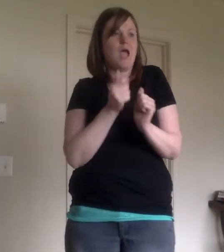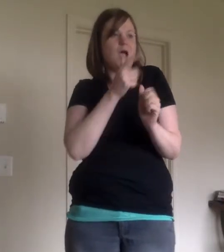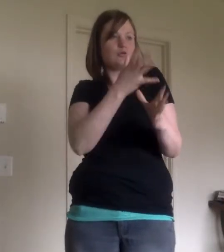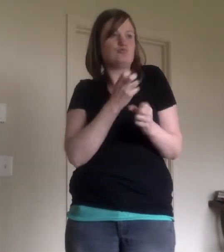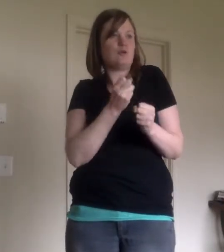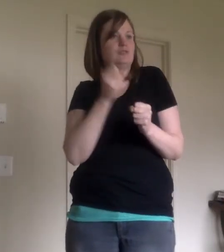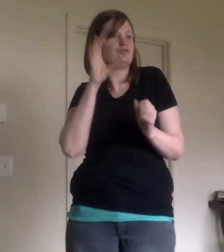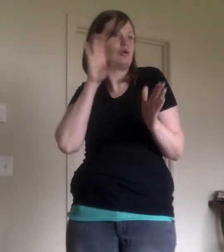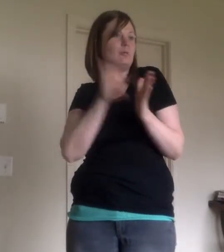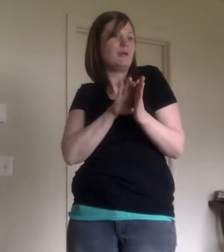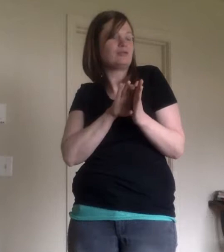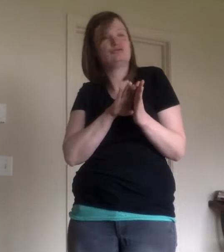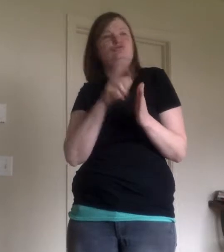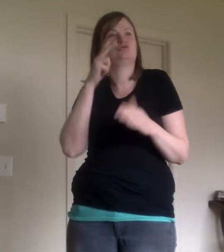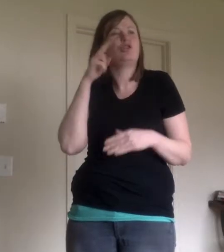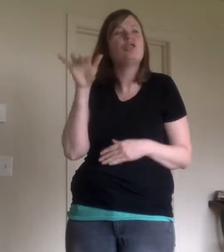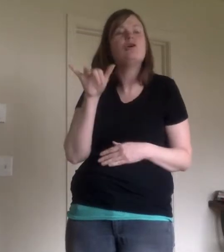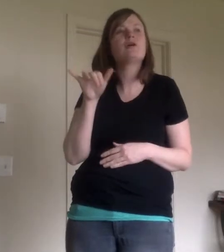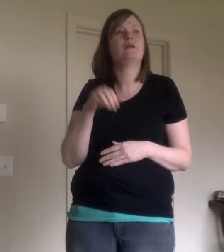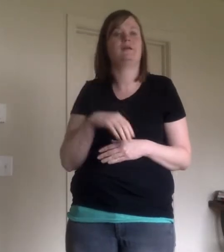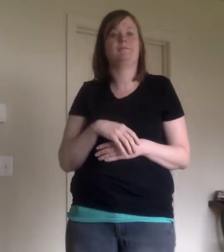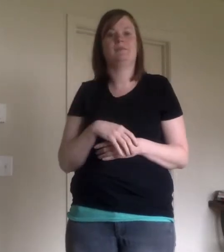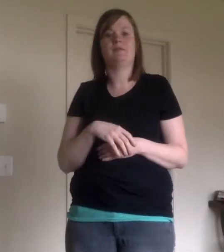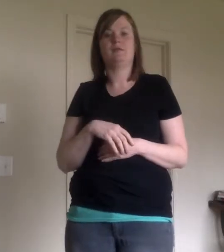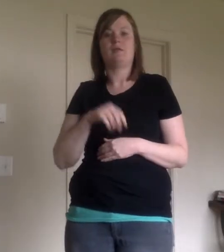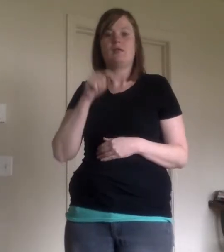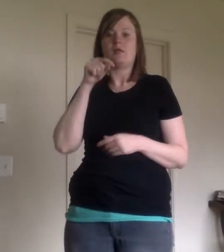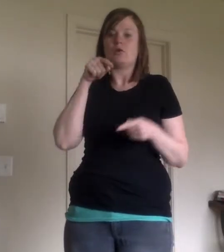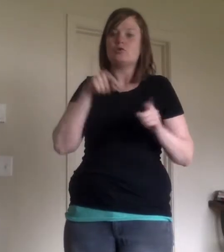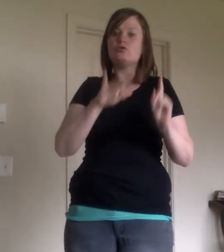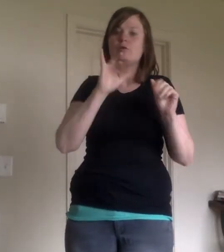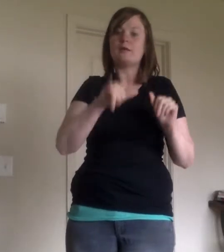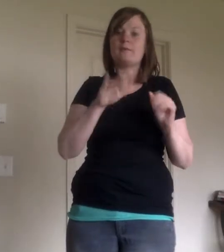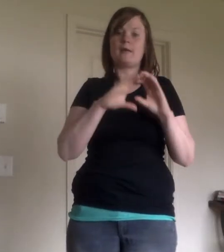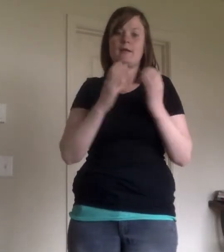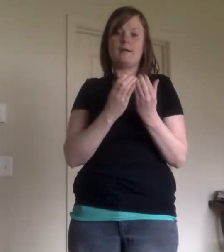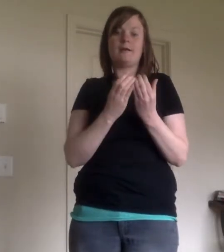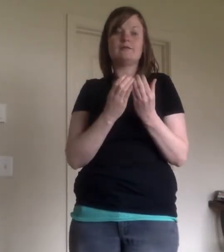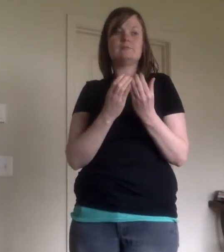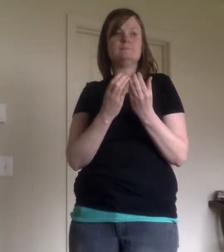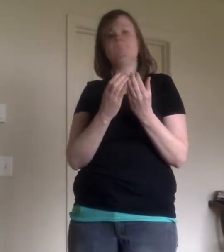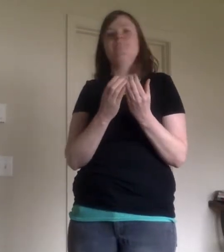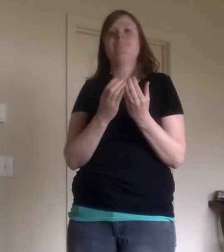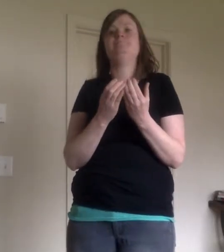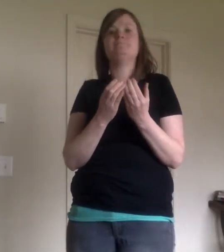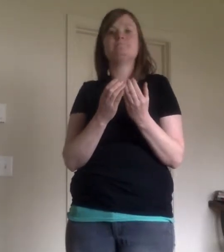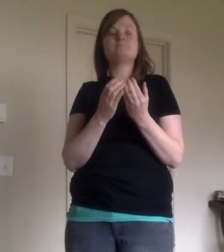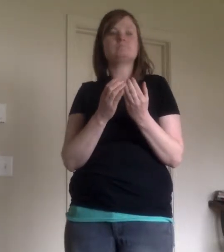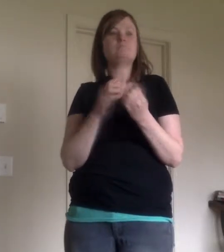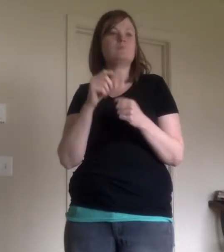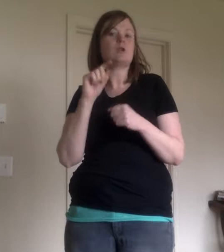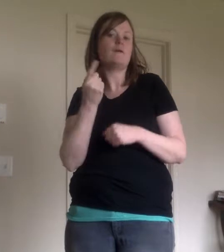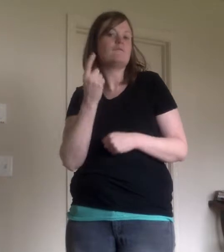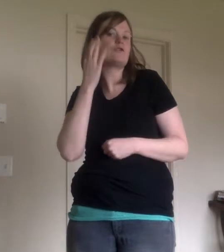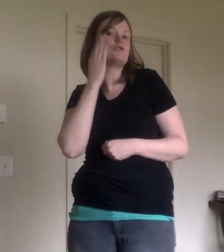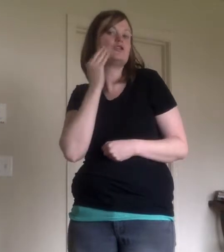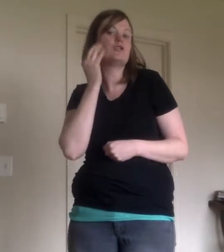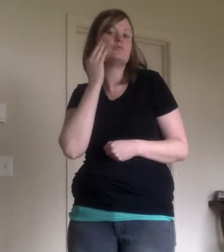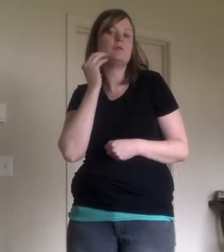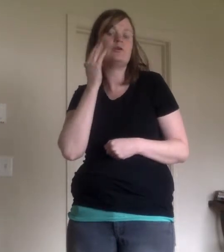Also, during that class, I had my first chance to shoot a series. And I shot a series titled Down the Back Streets. And